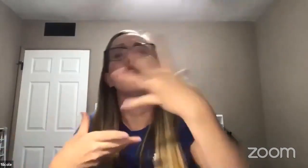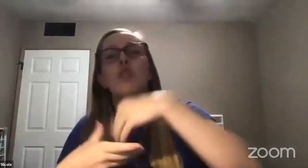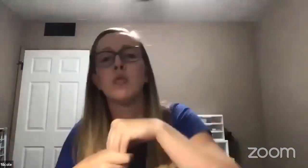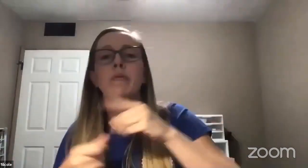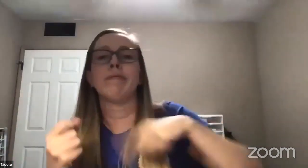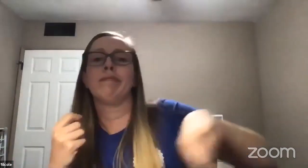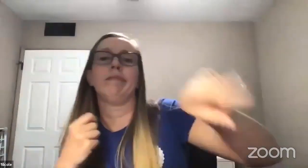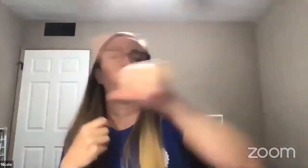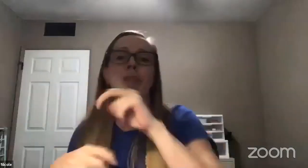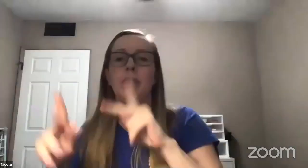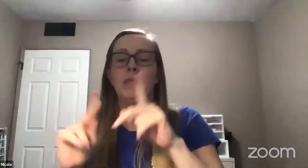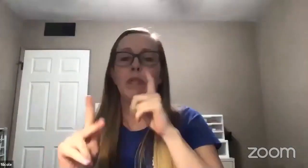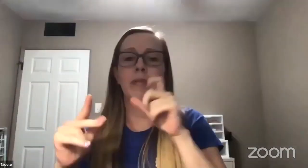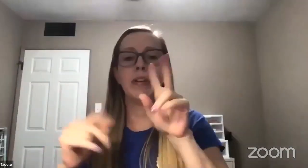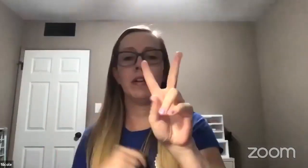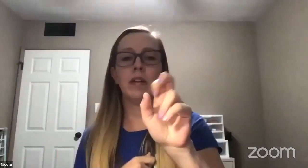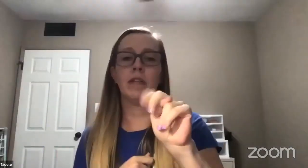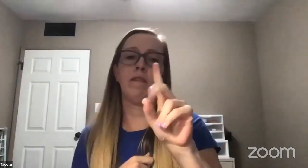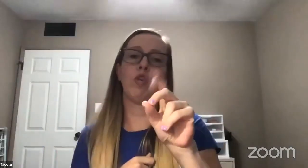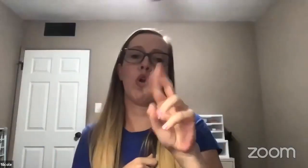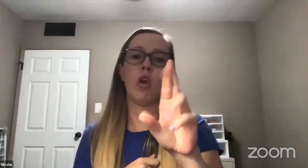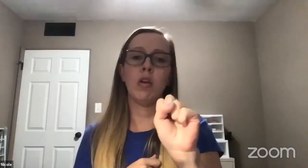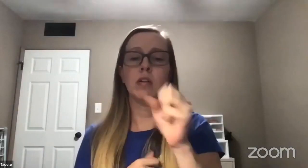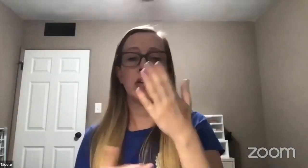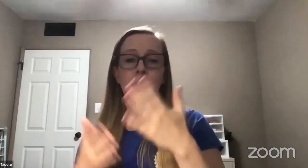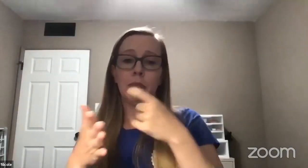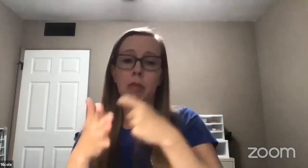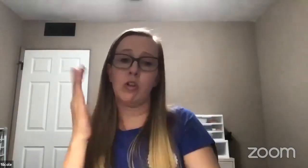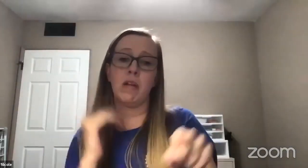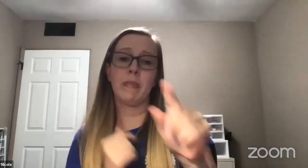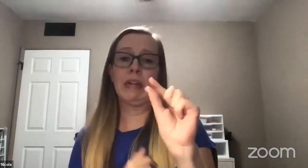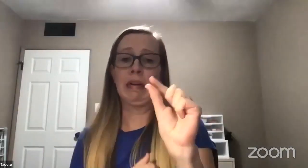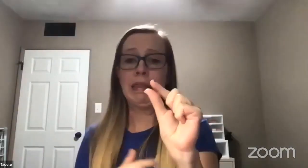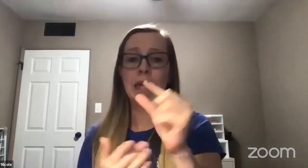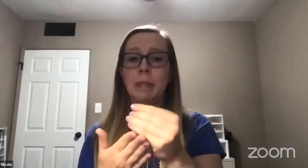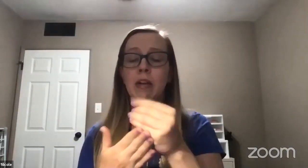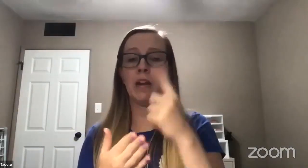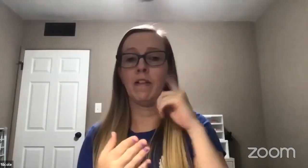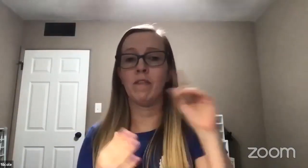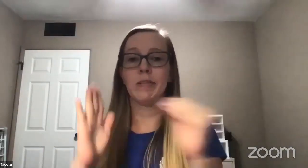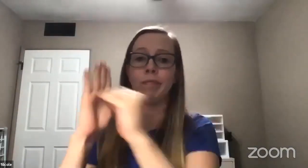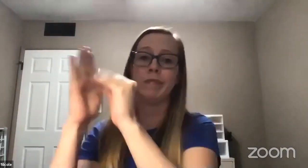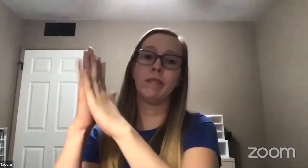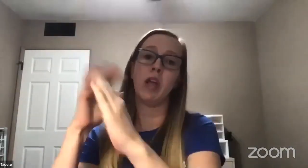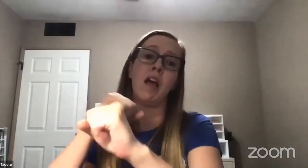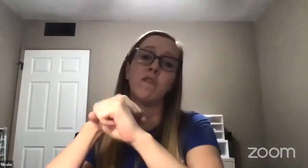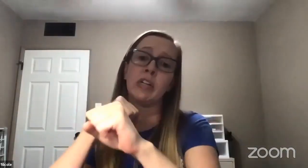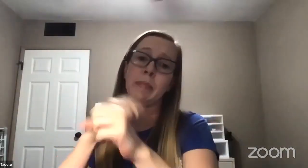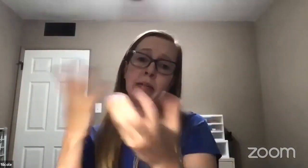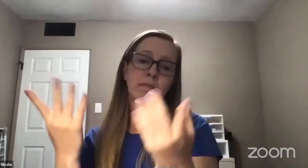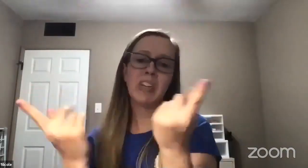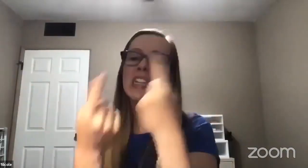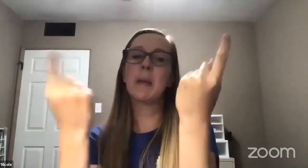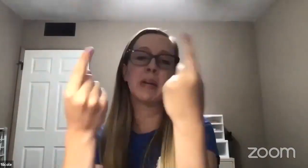trying to bring it up that we maybe could think about having a small